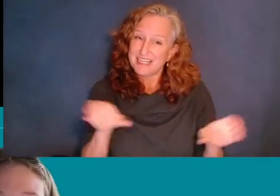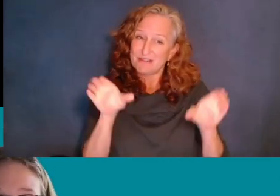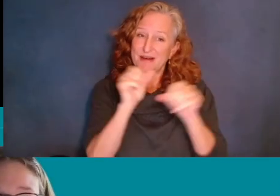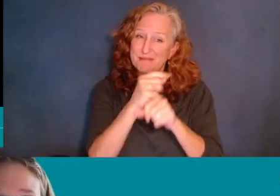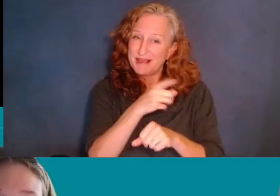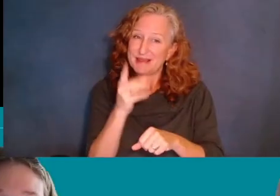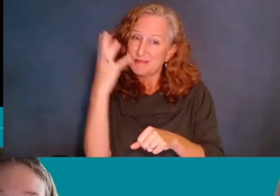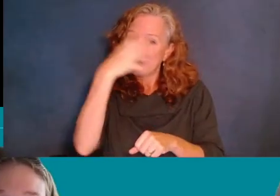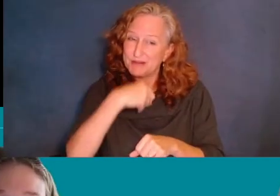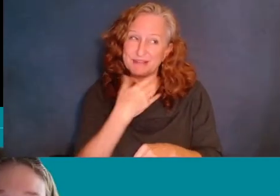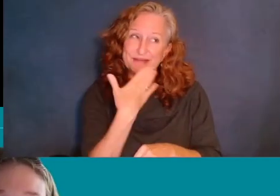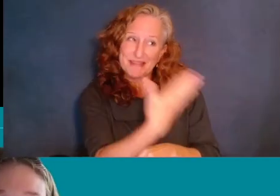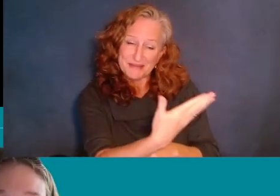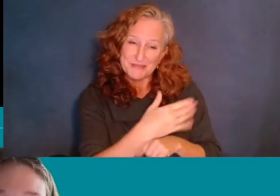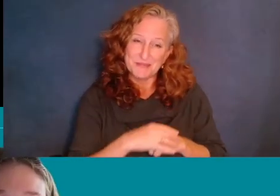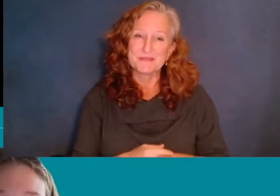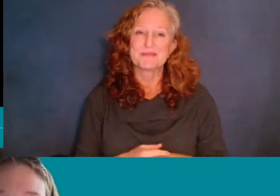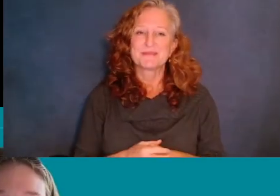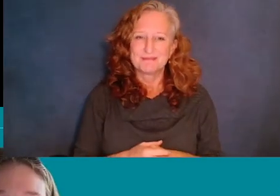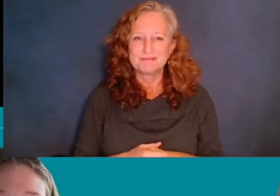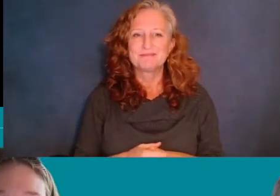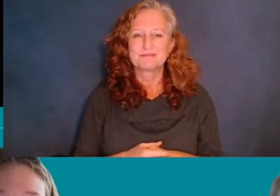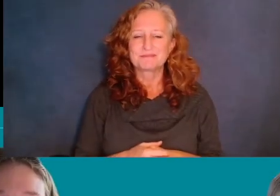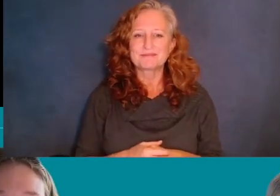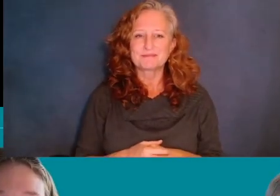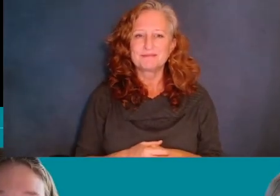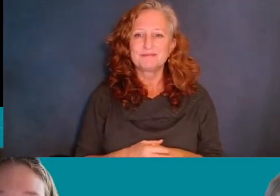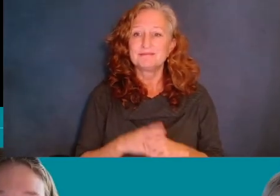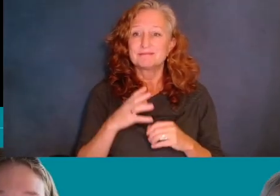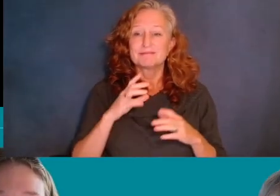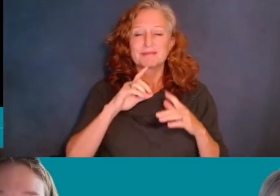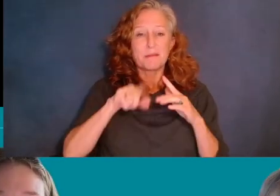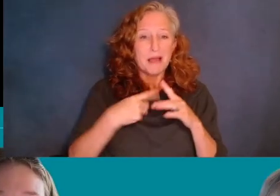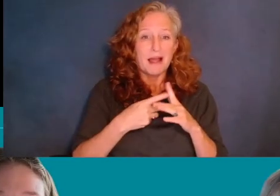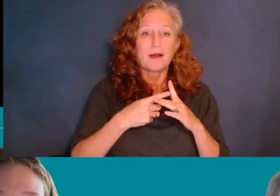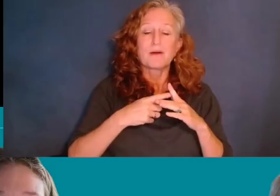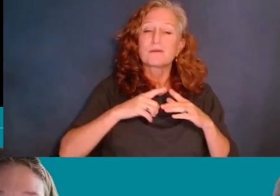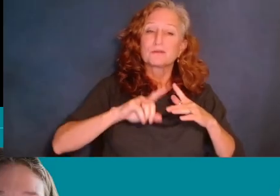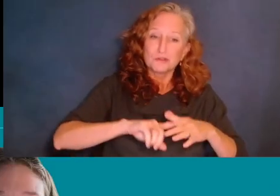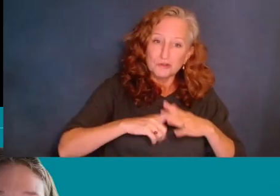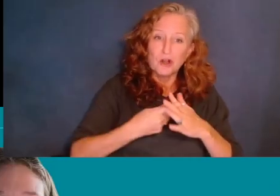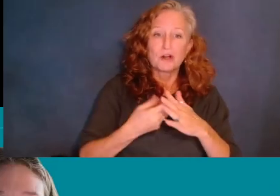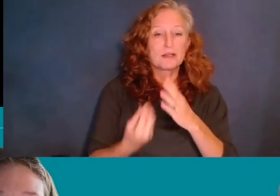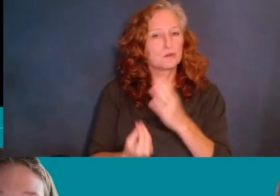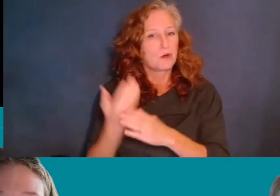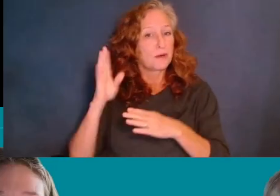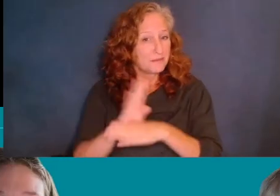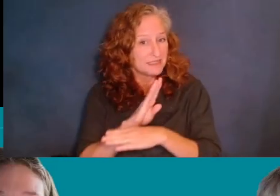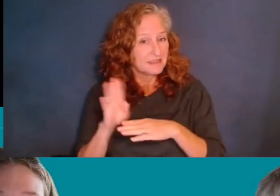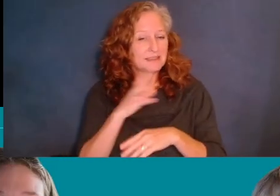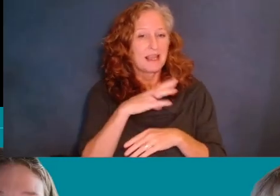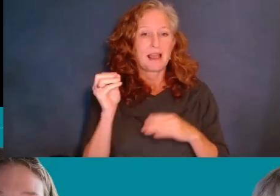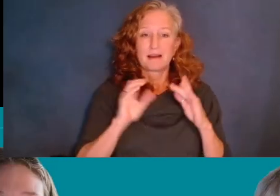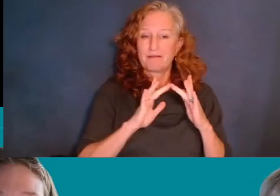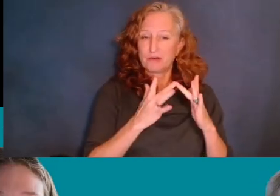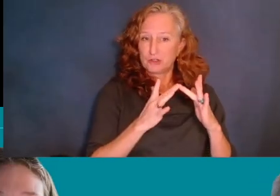And it's all about starting and growing a business. And there's also a virtual accessibility guide as well. Also,